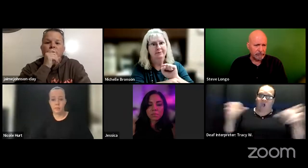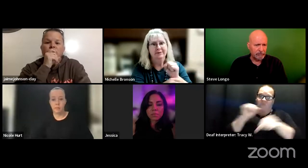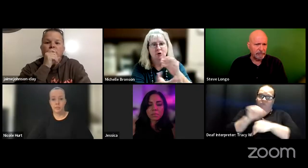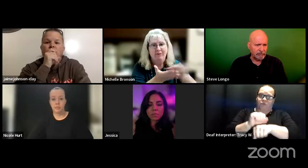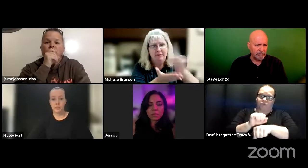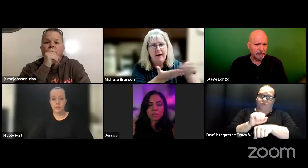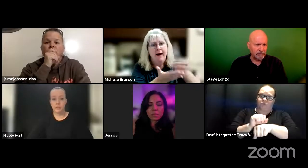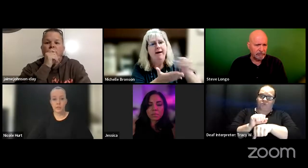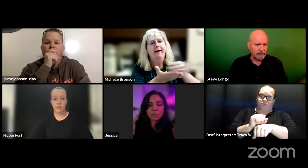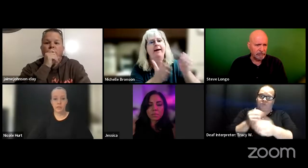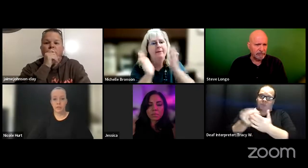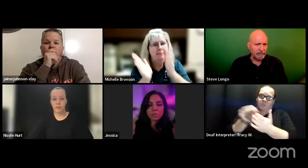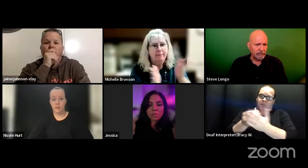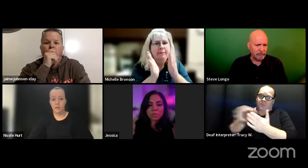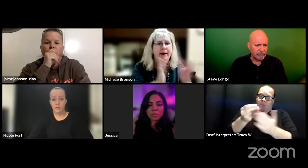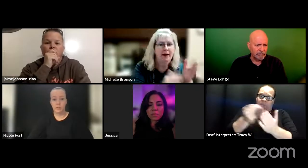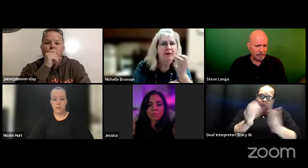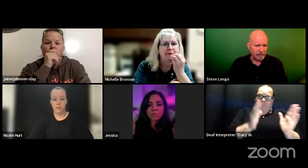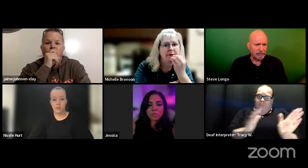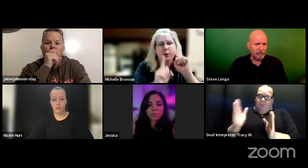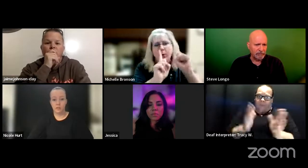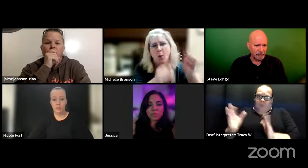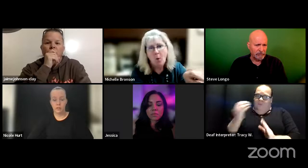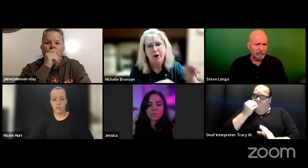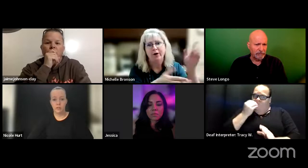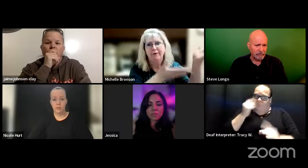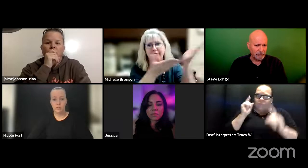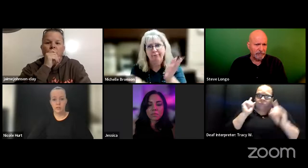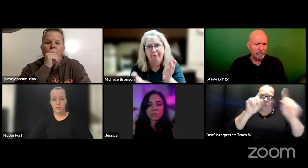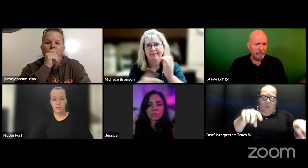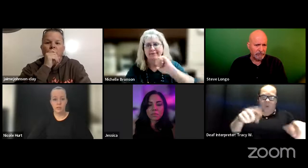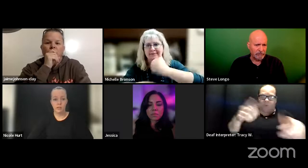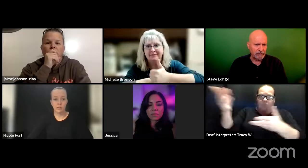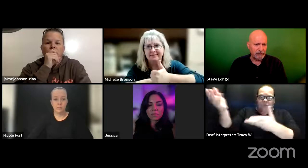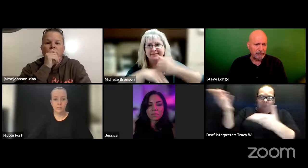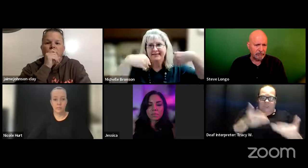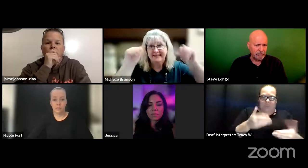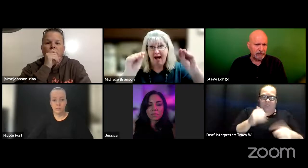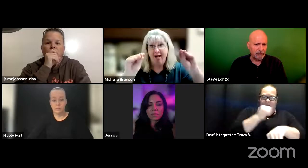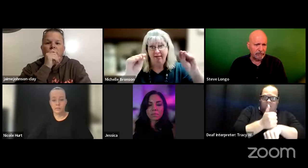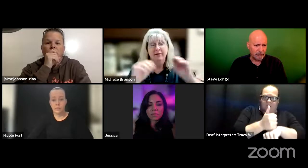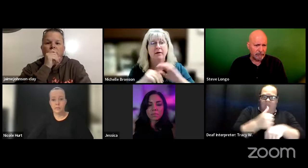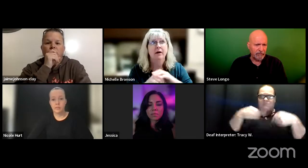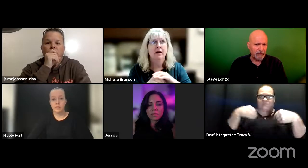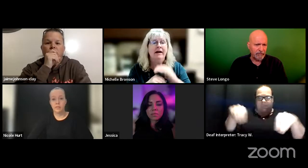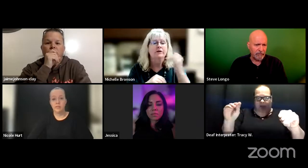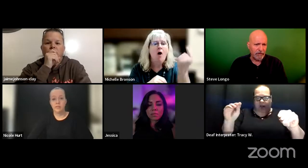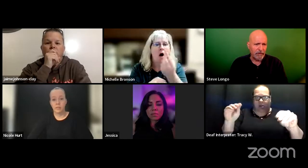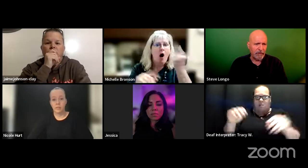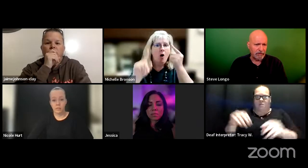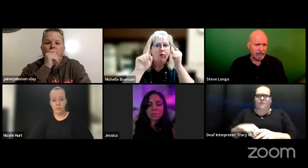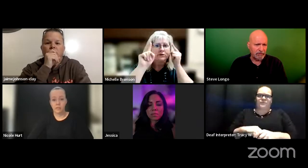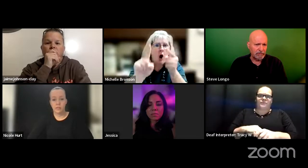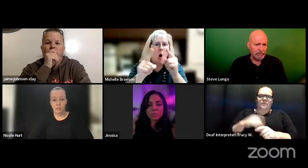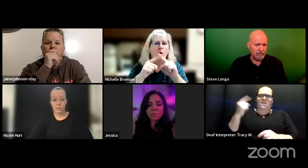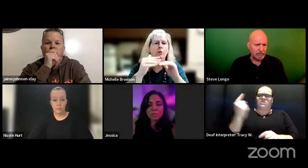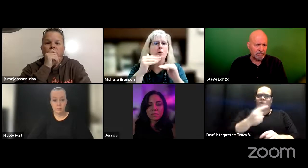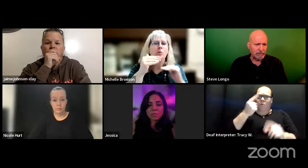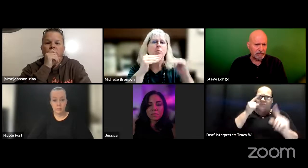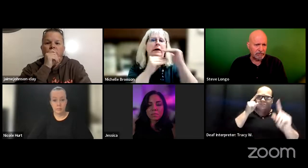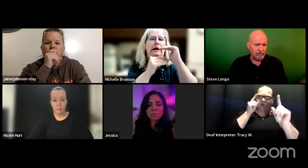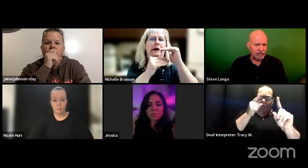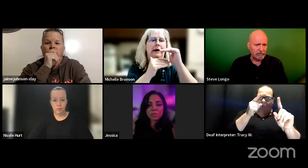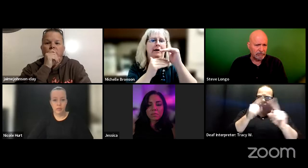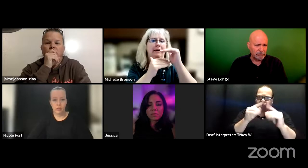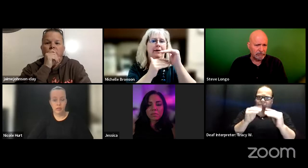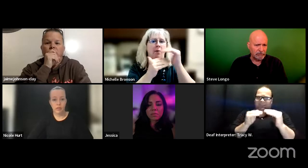say it's a lot of work. There's planning and purchasing and bringing and then setting it up and selling